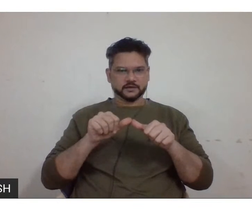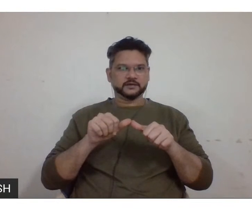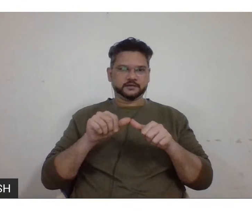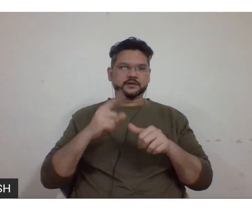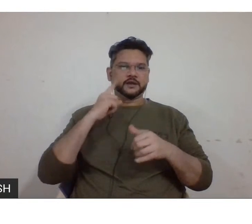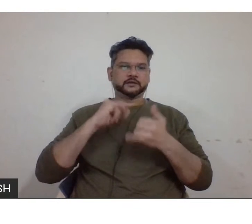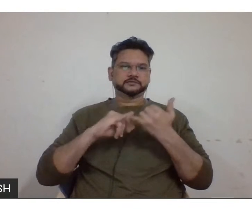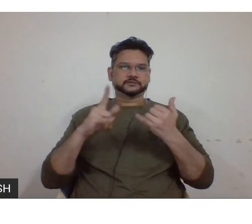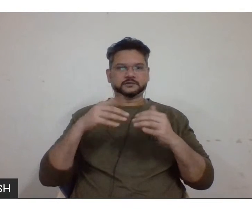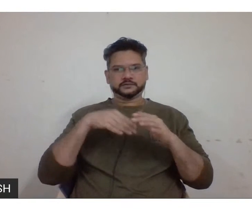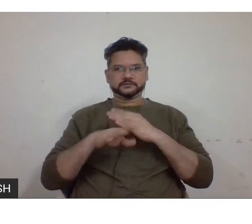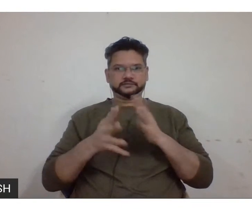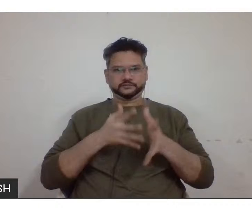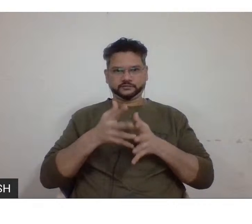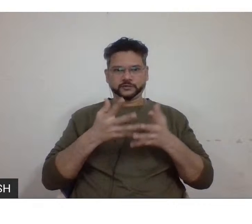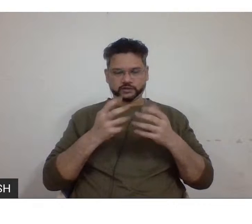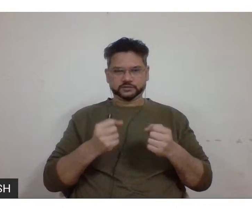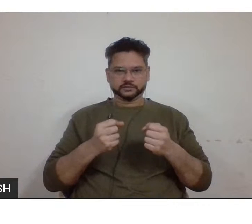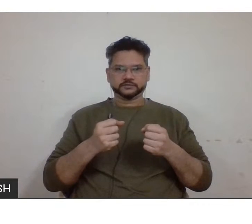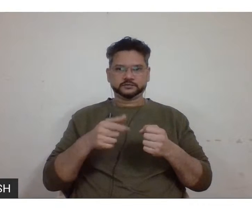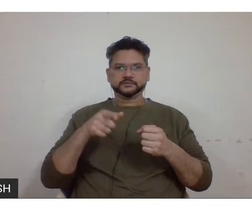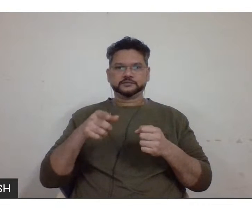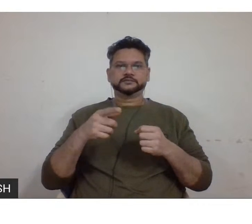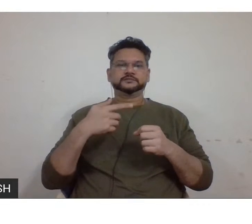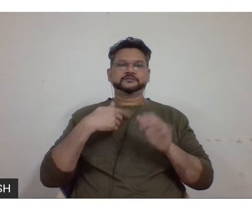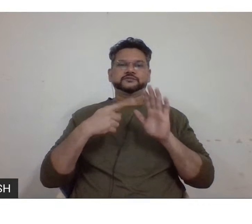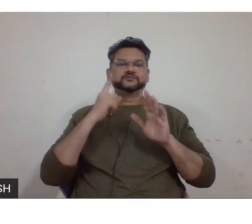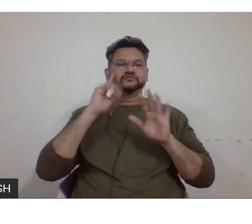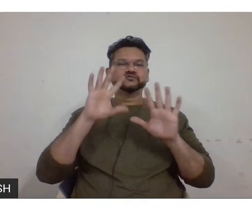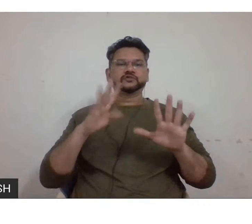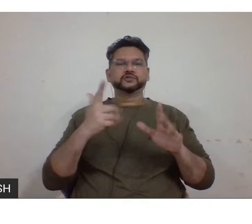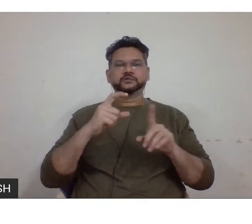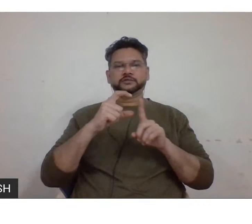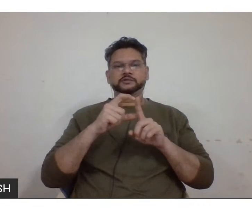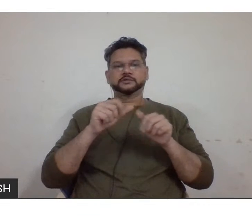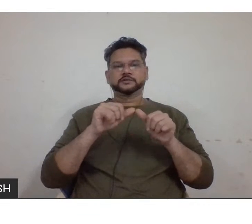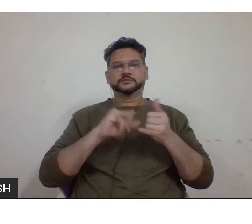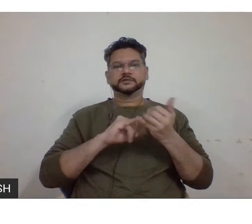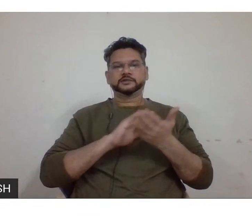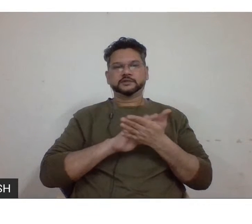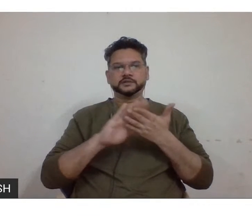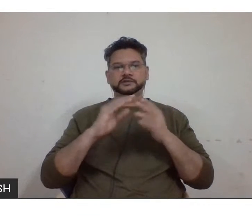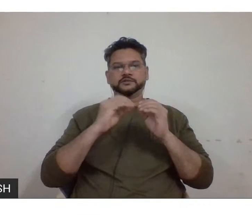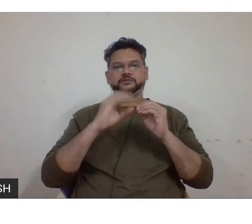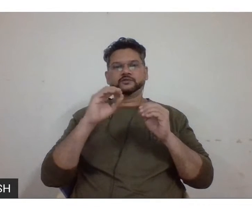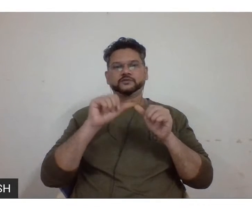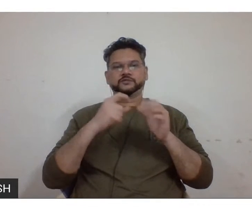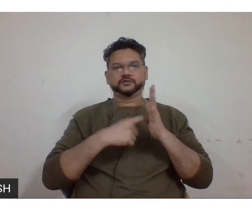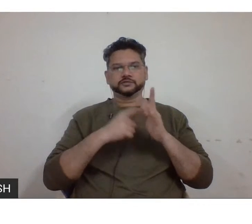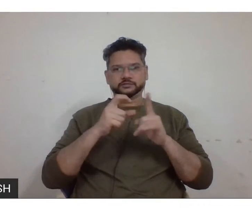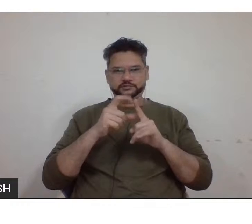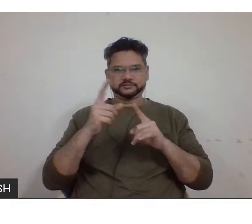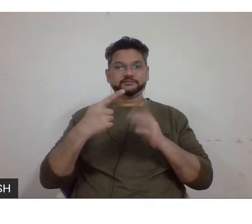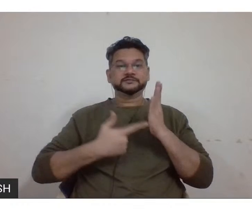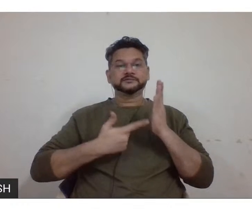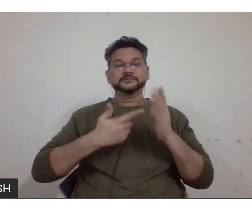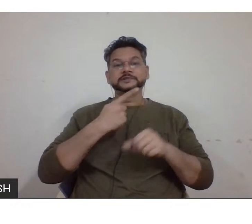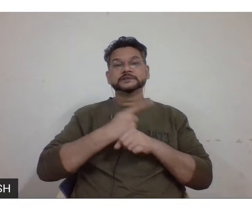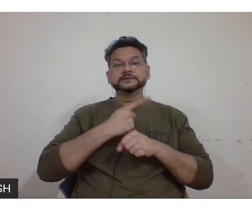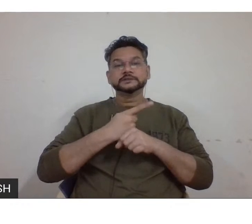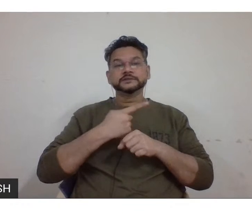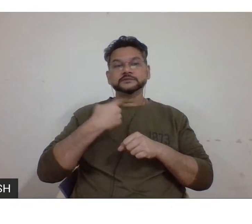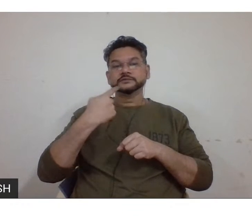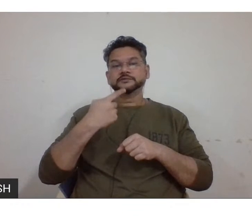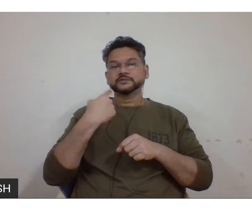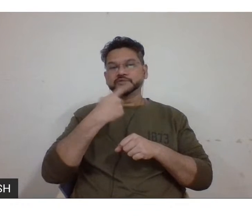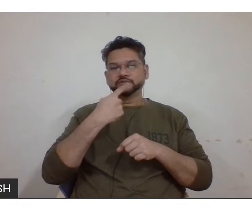So this is the kind of dashboard, that the trainers will see, right? And because I get that